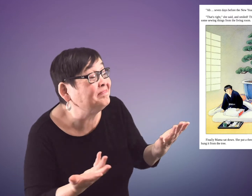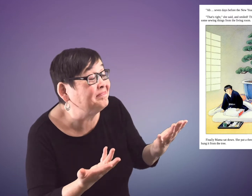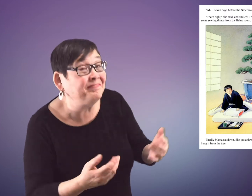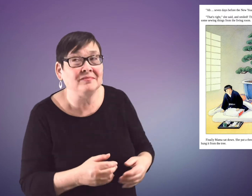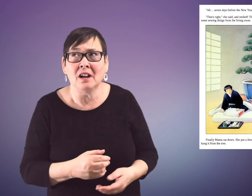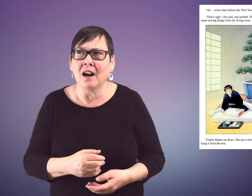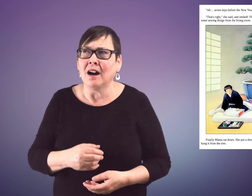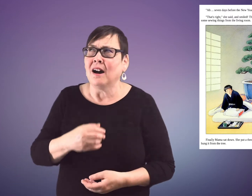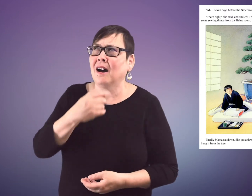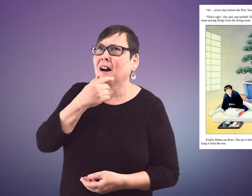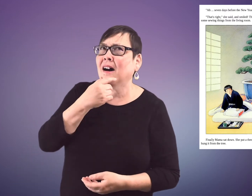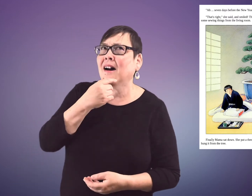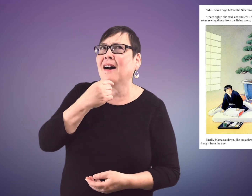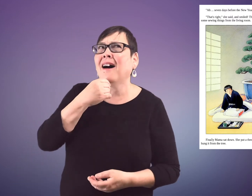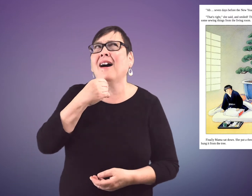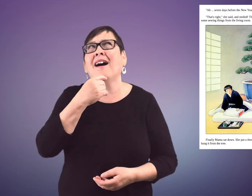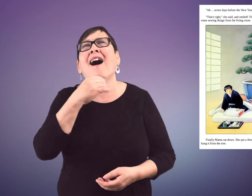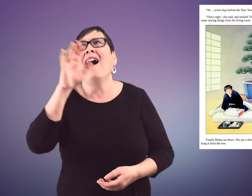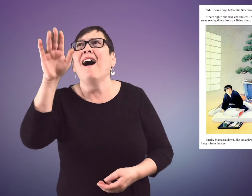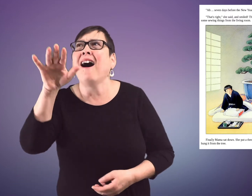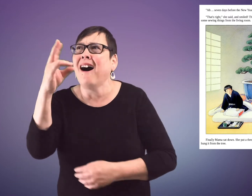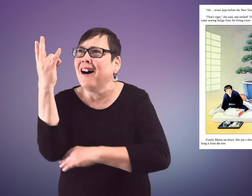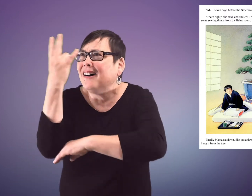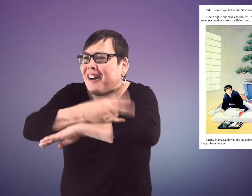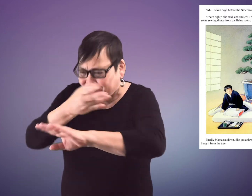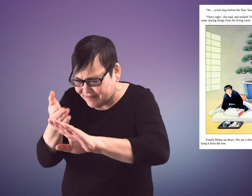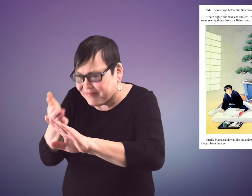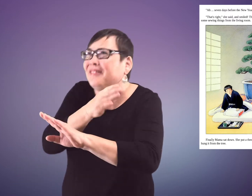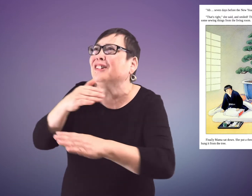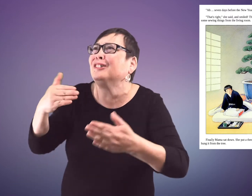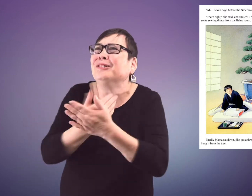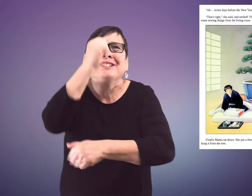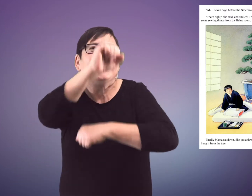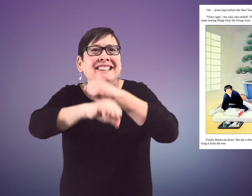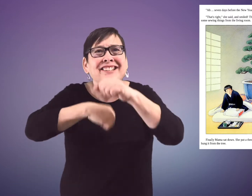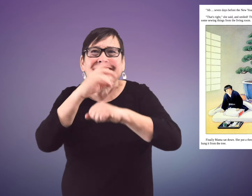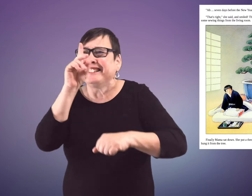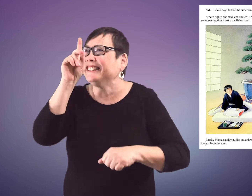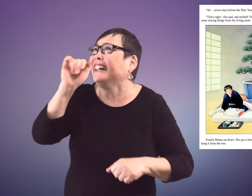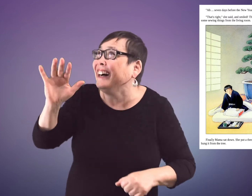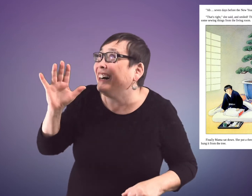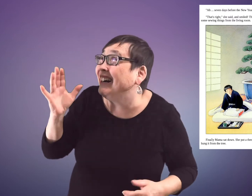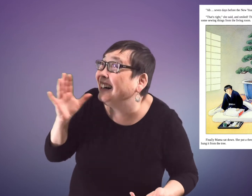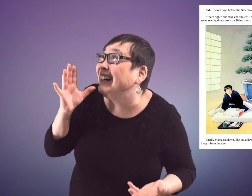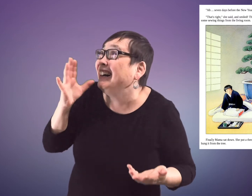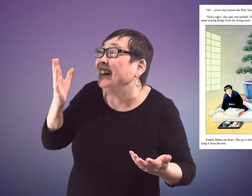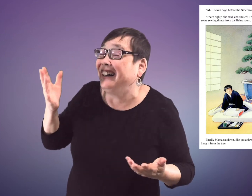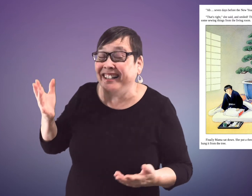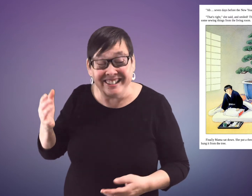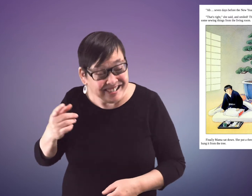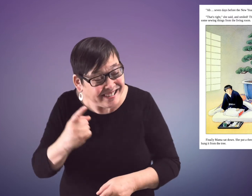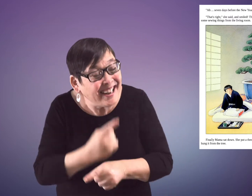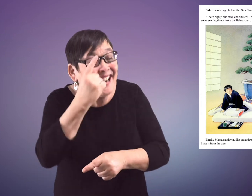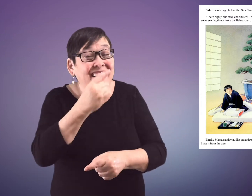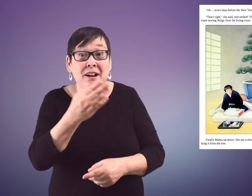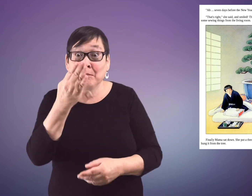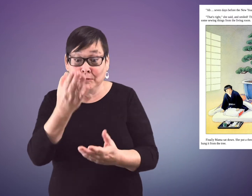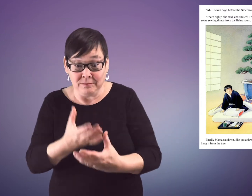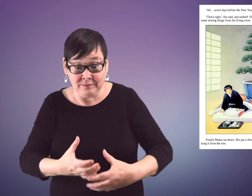see," she said, setting the pot down. "Do you know what today is? 7 days before the New Year's Day, right, Mom?" "That's